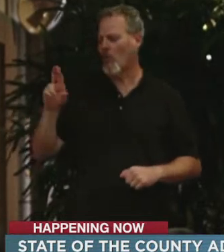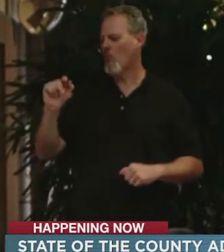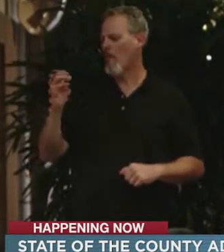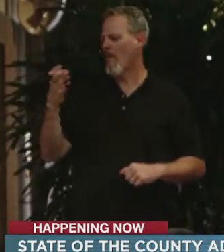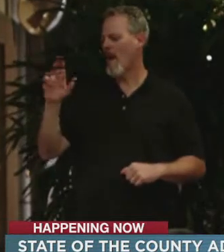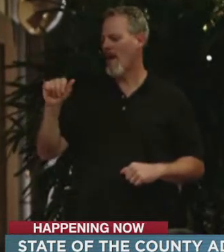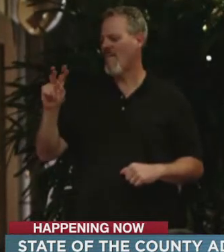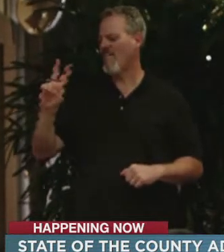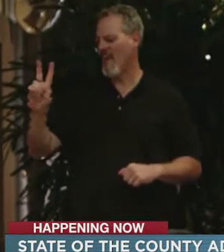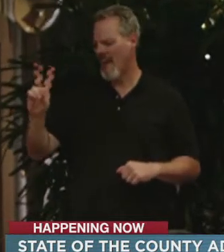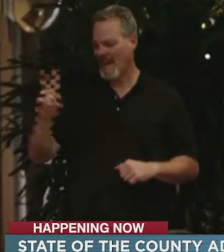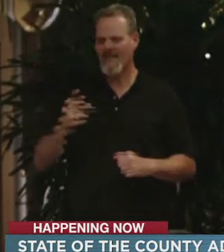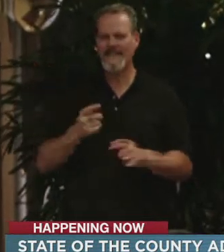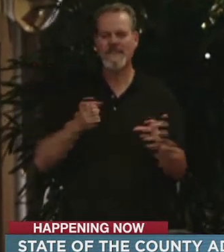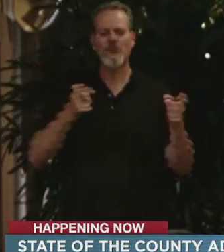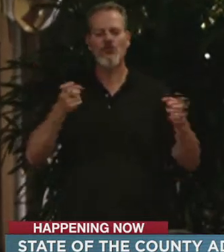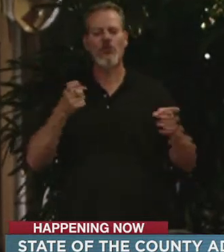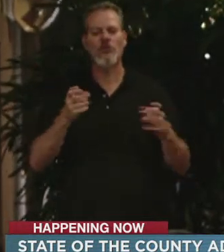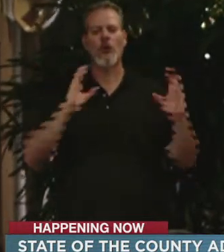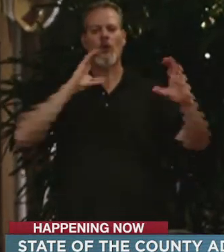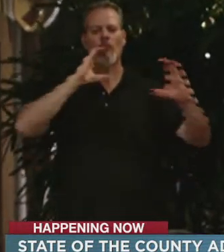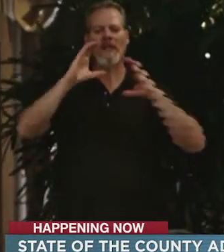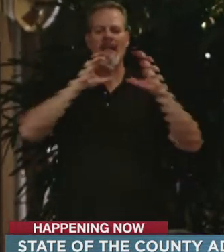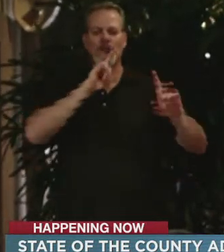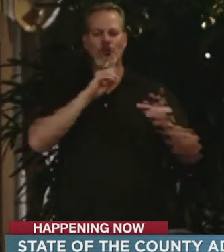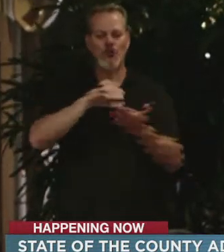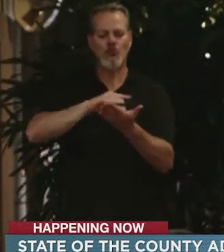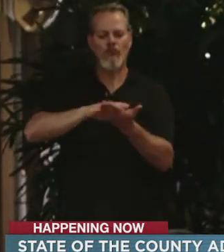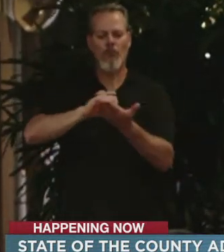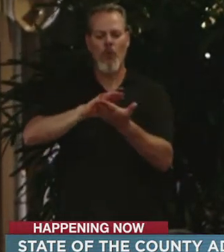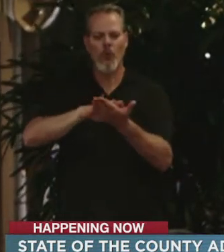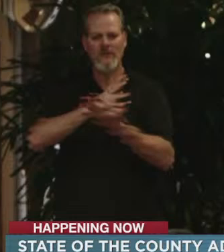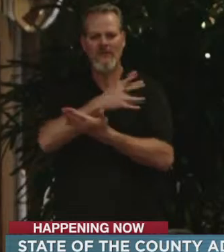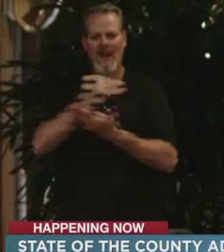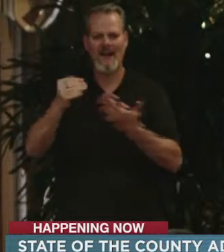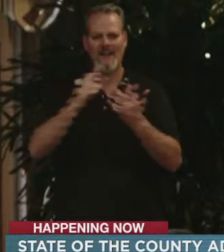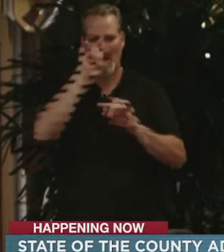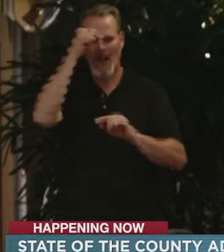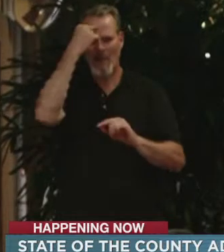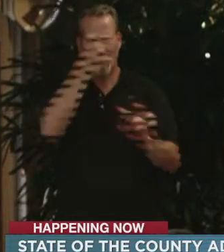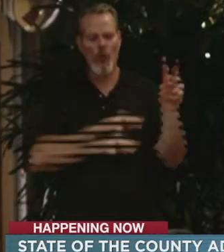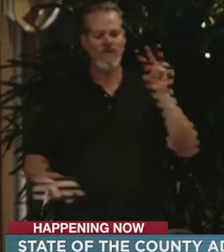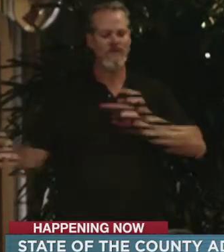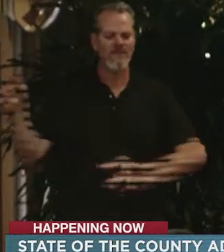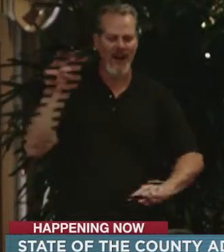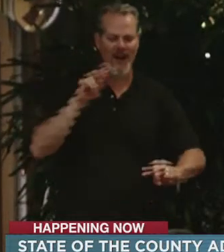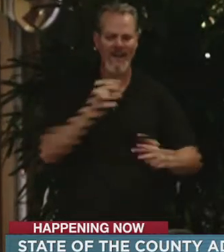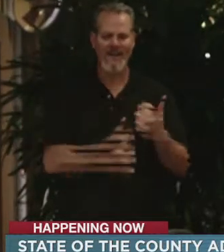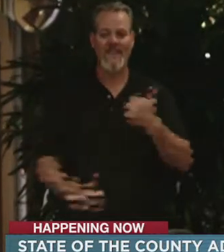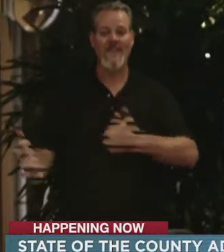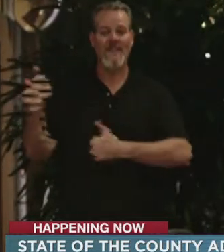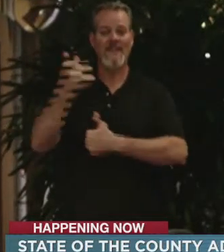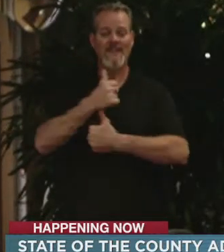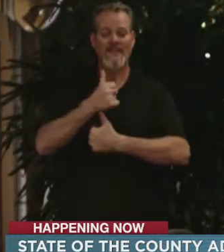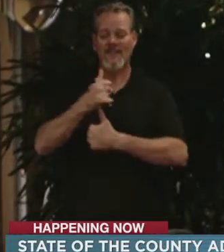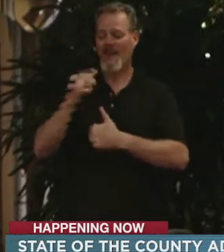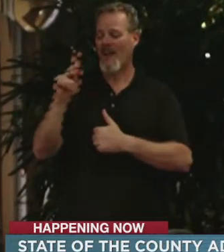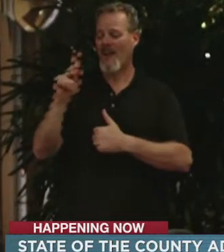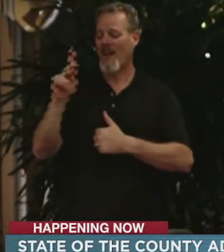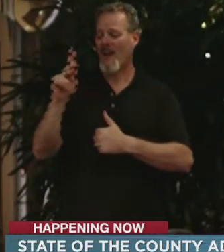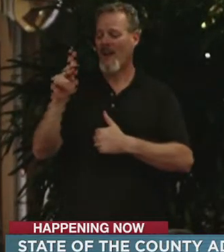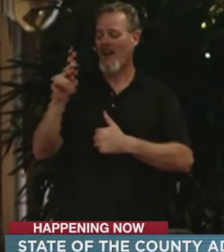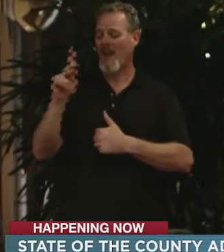our Committee on Communications, Reports, and Government Oversight. Vice Chair Hulaka Anaba, my partner in